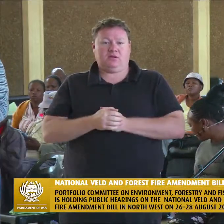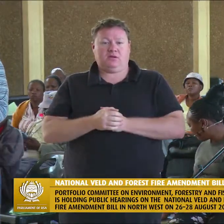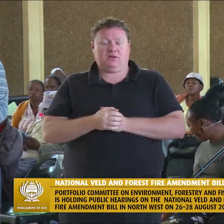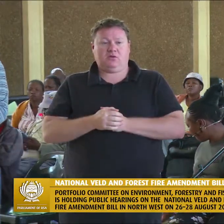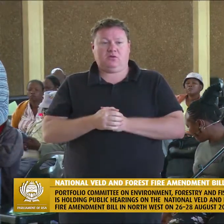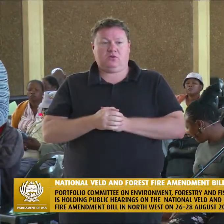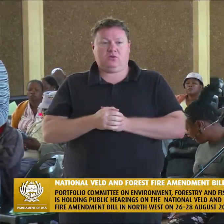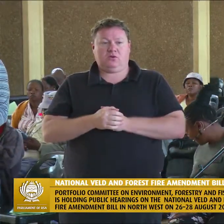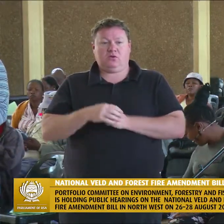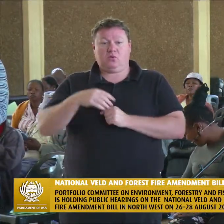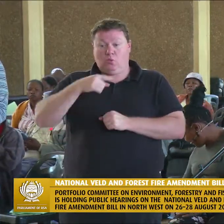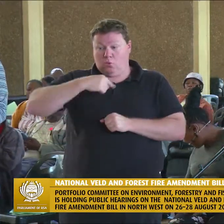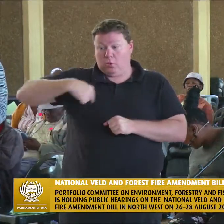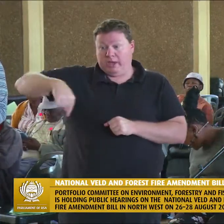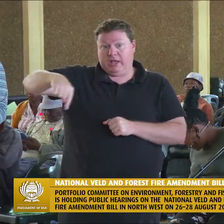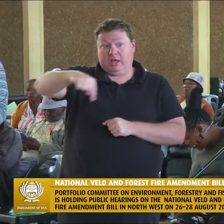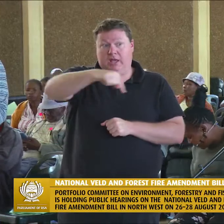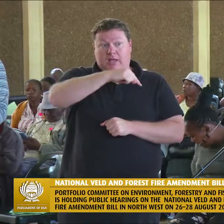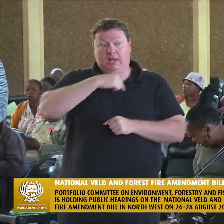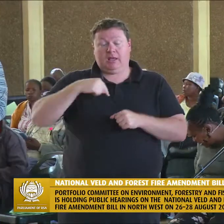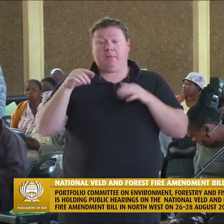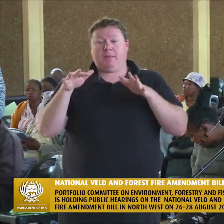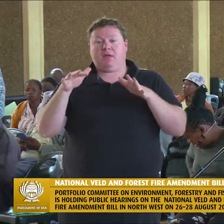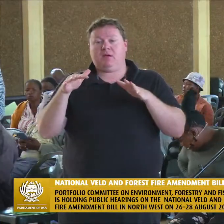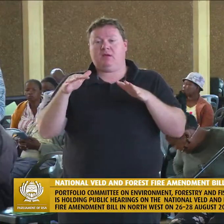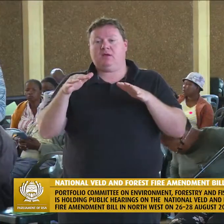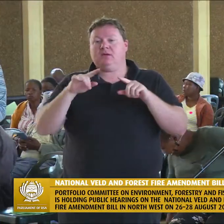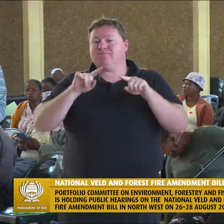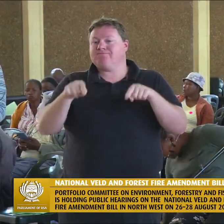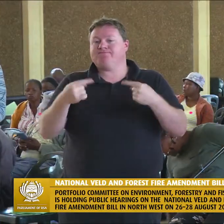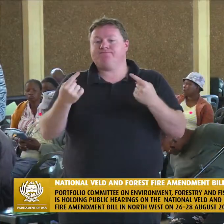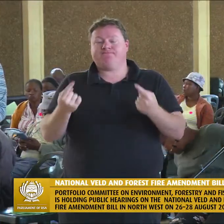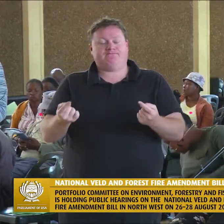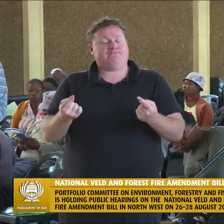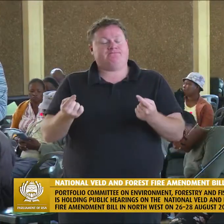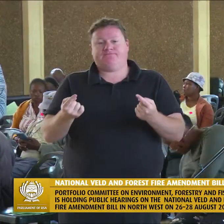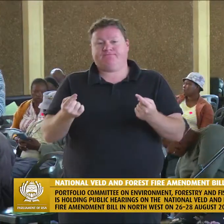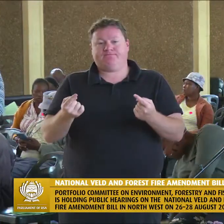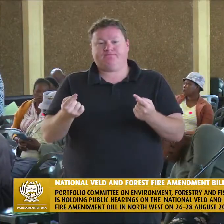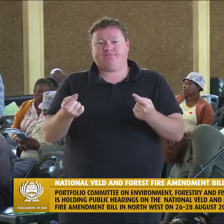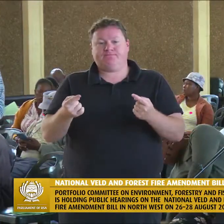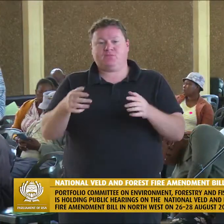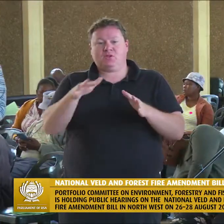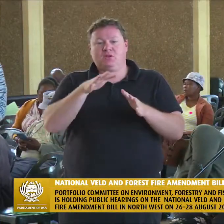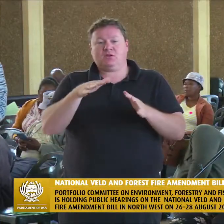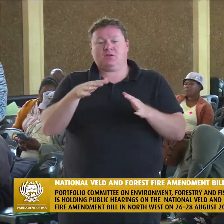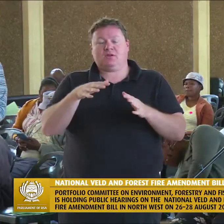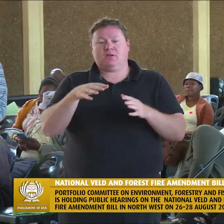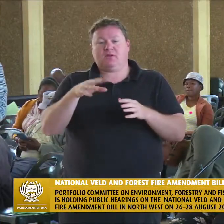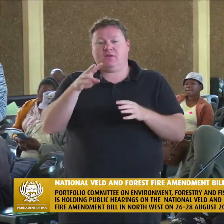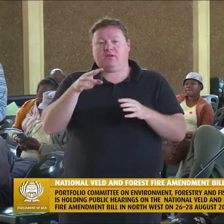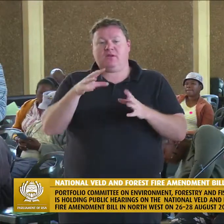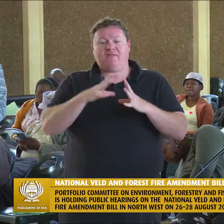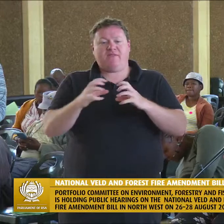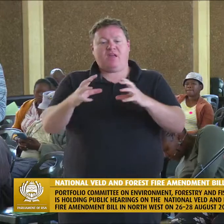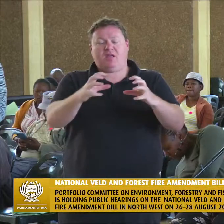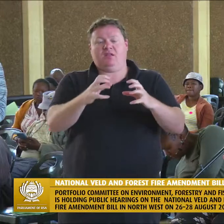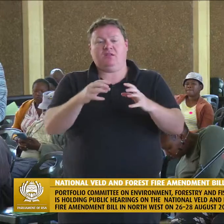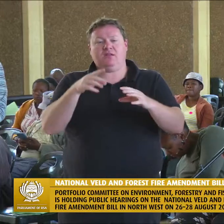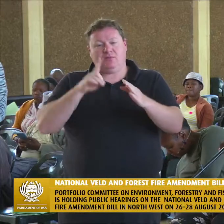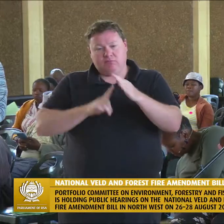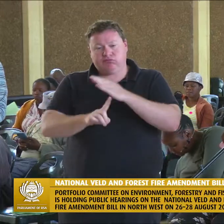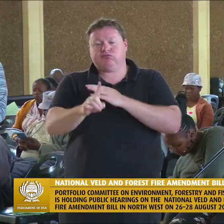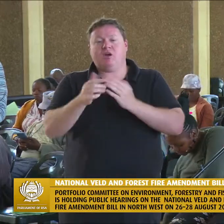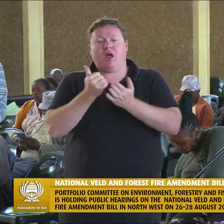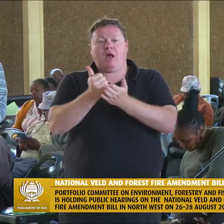we the residents we were unable to go to there felt to assist in extinguishing the